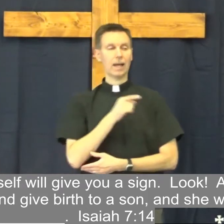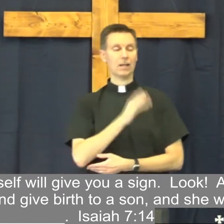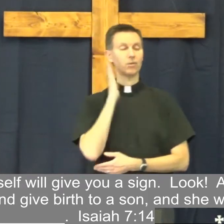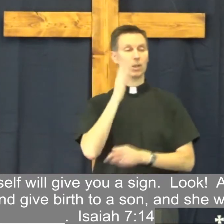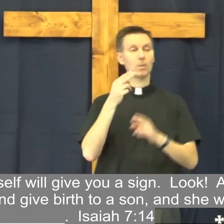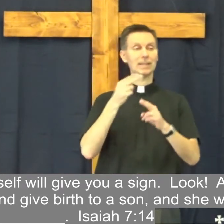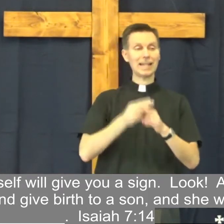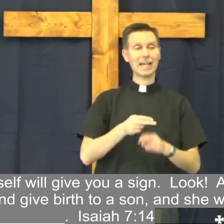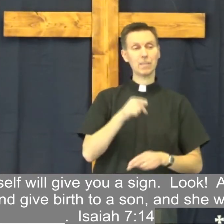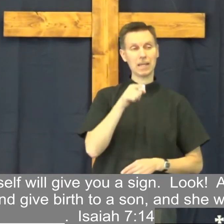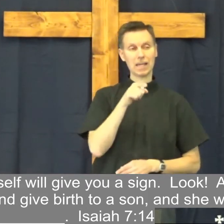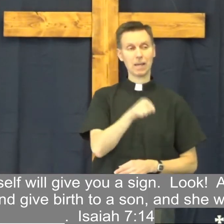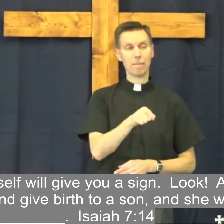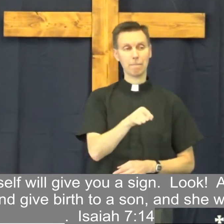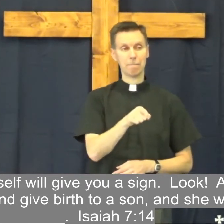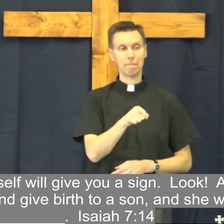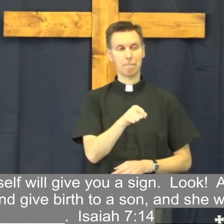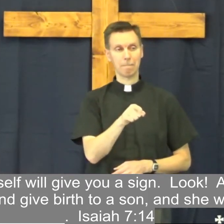And she will name him